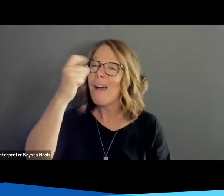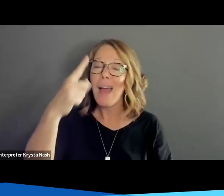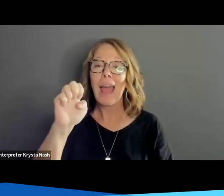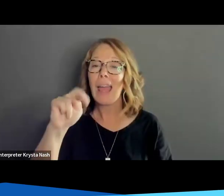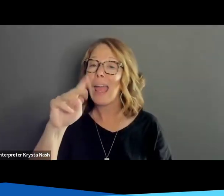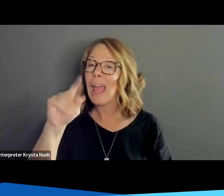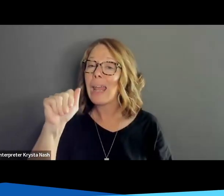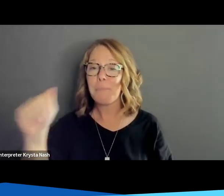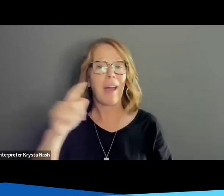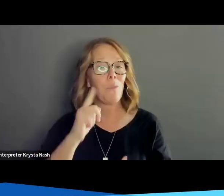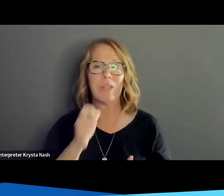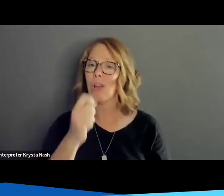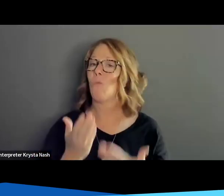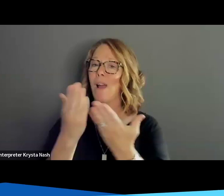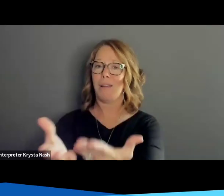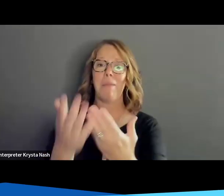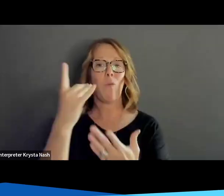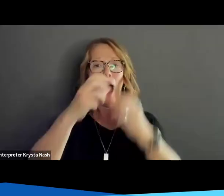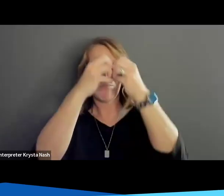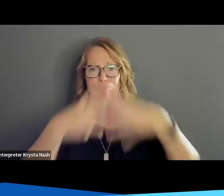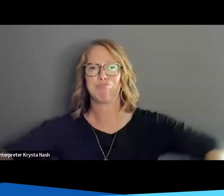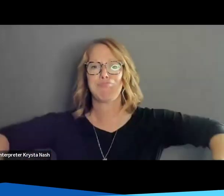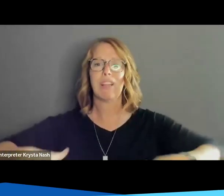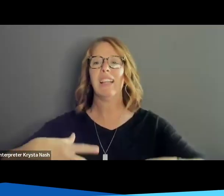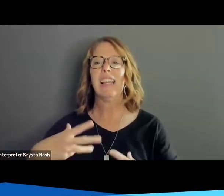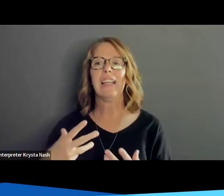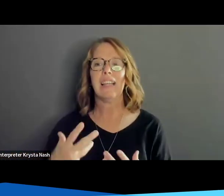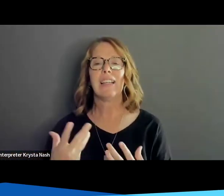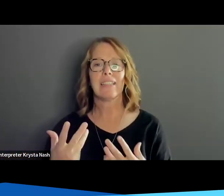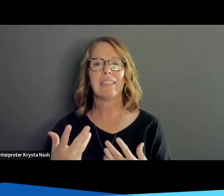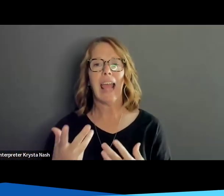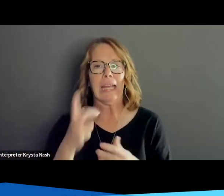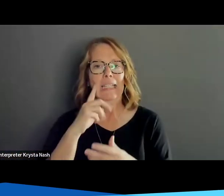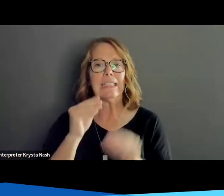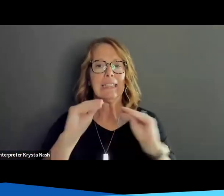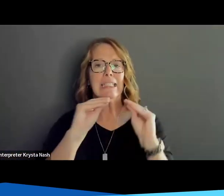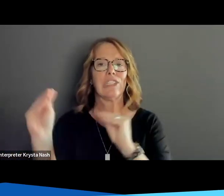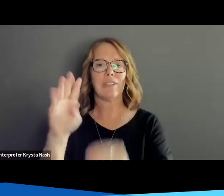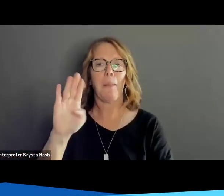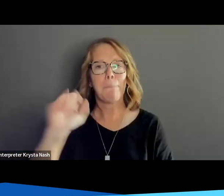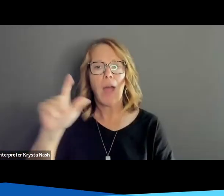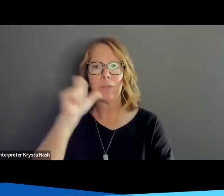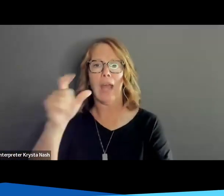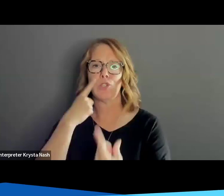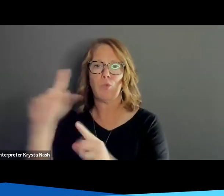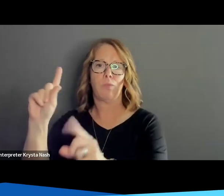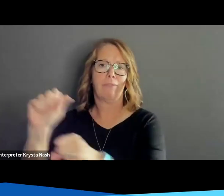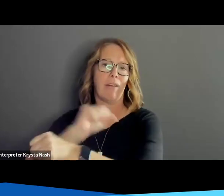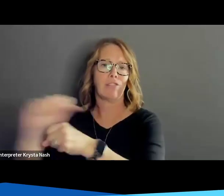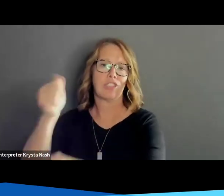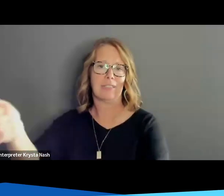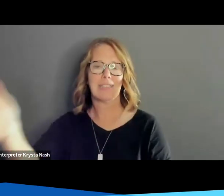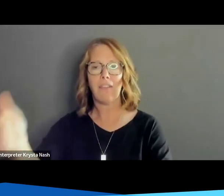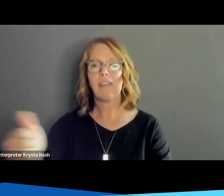the bowel not to work. So we want to stimulate the bowel using suppositories to make it work, and then